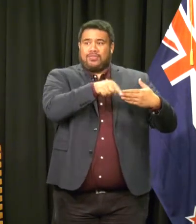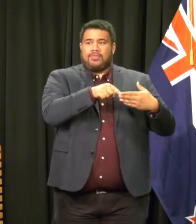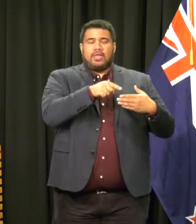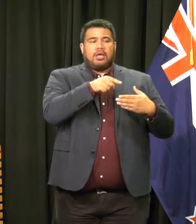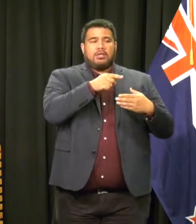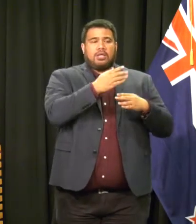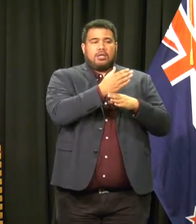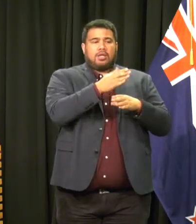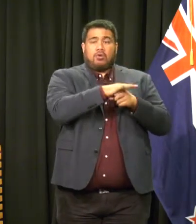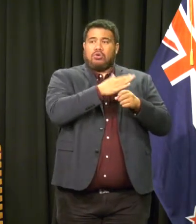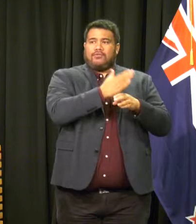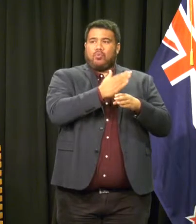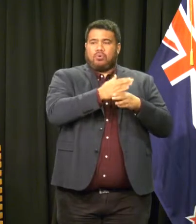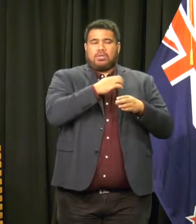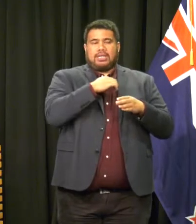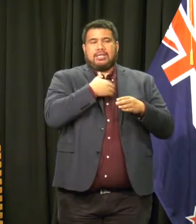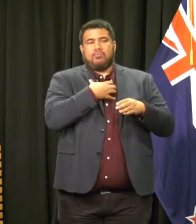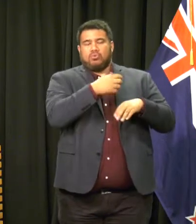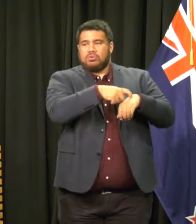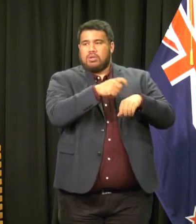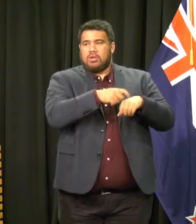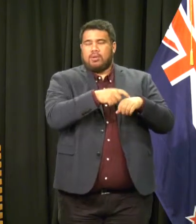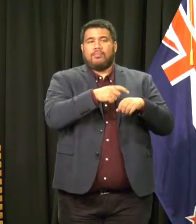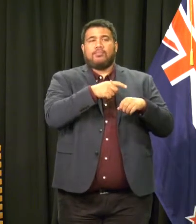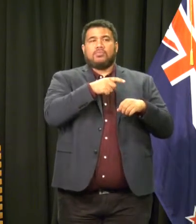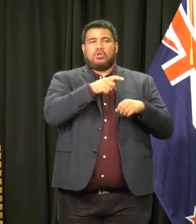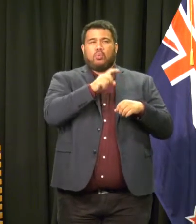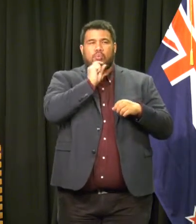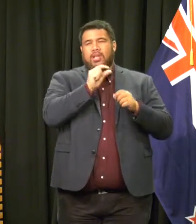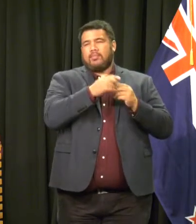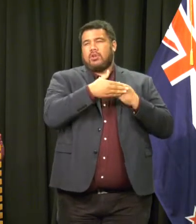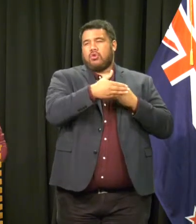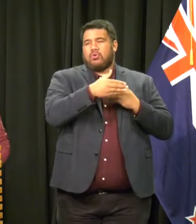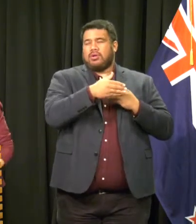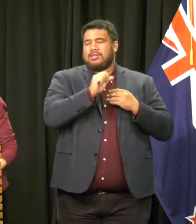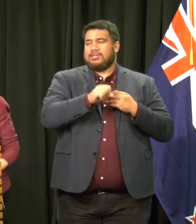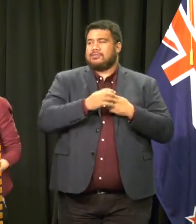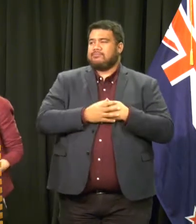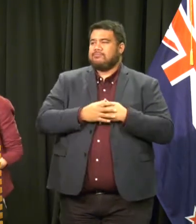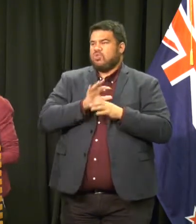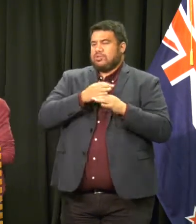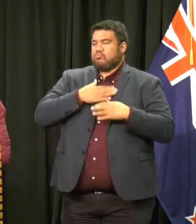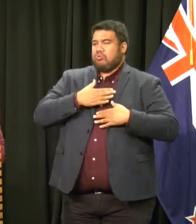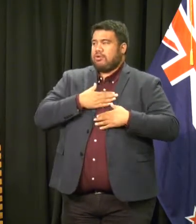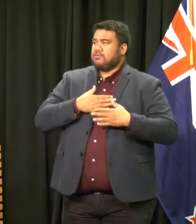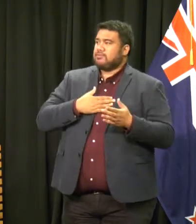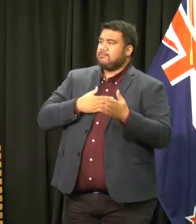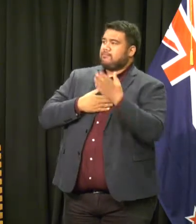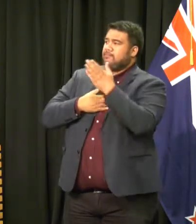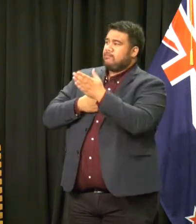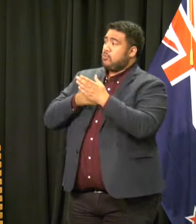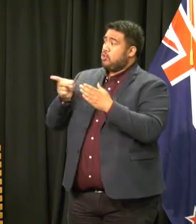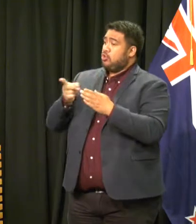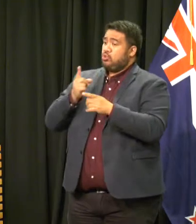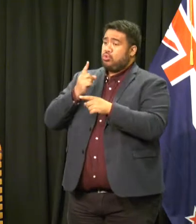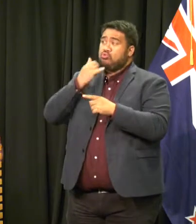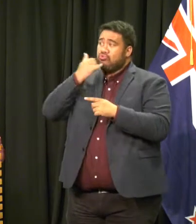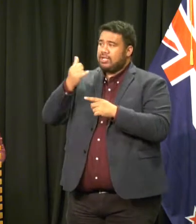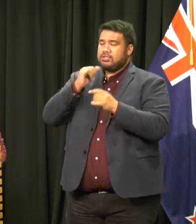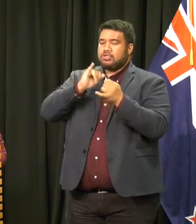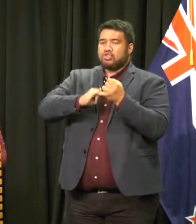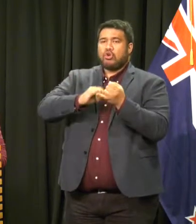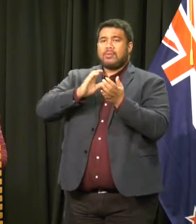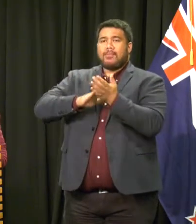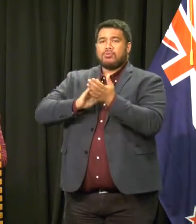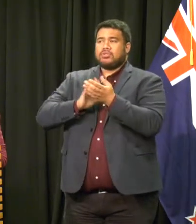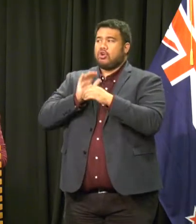area of work to do, so it's not unsurprising that it's taking just a little bit longer. Barry, when you were talking to Scott Morrison about the Christchurch